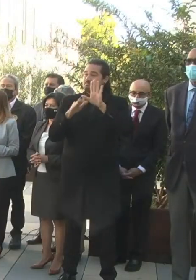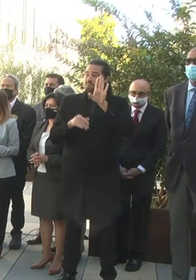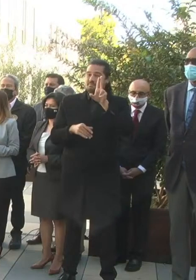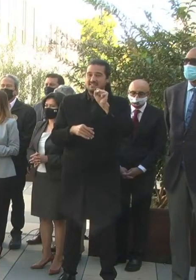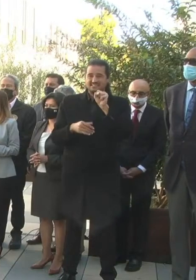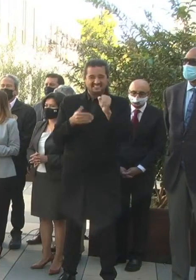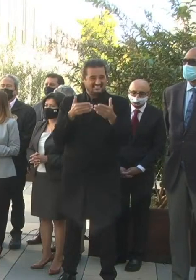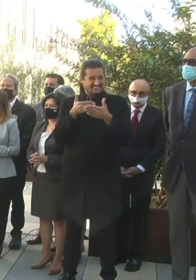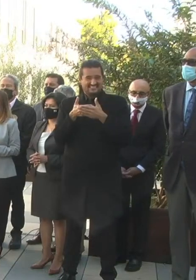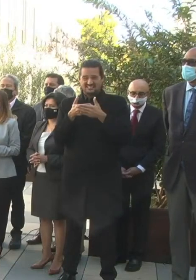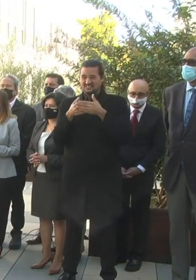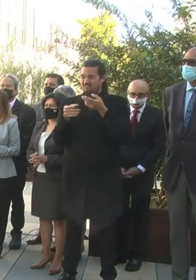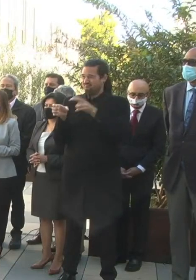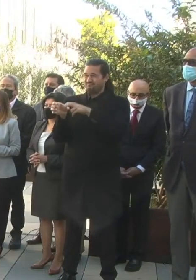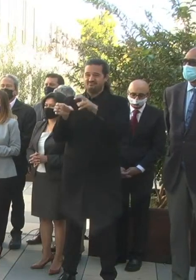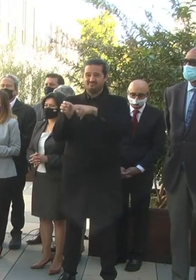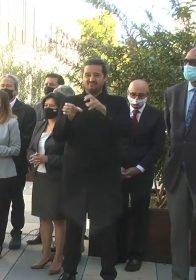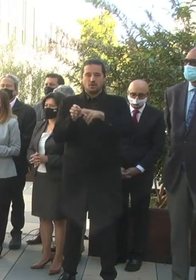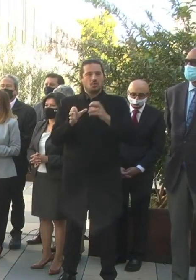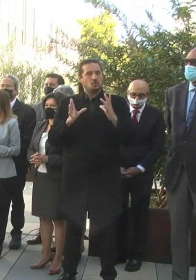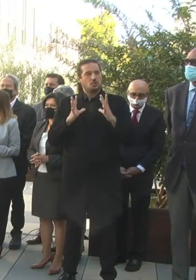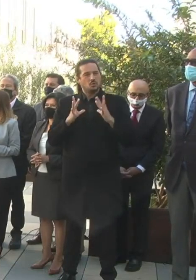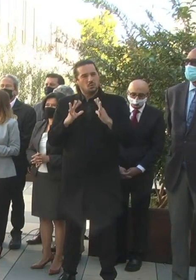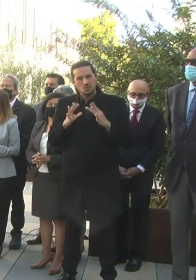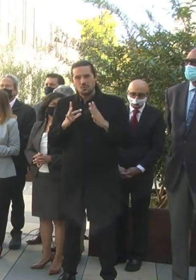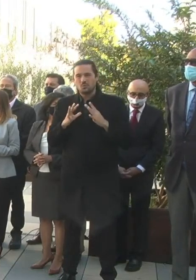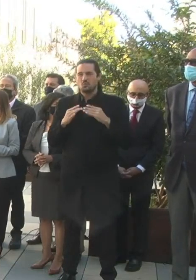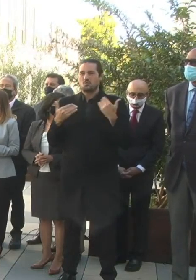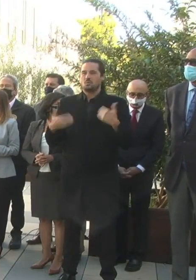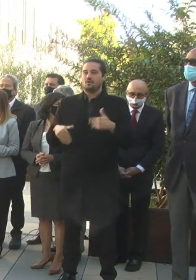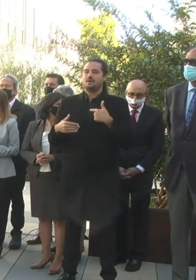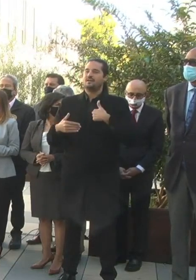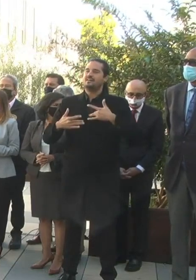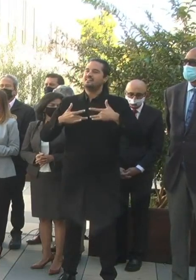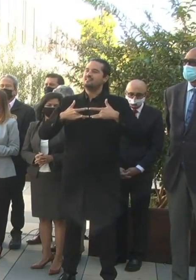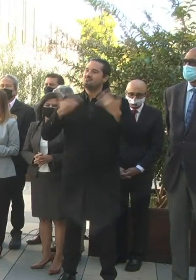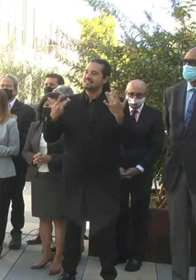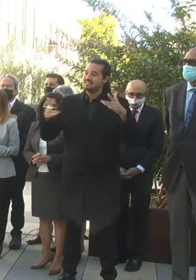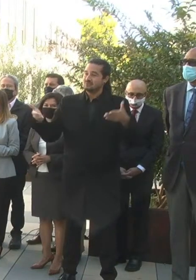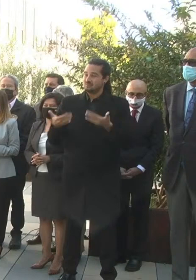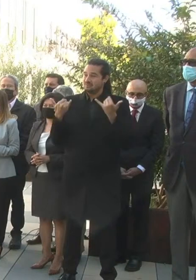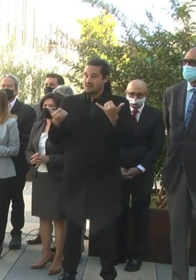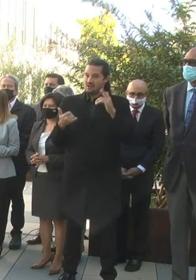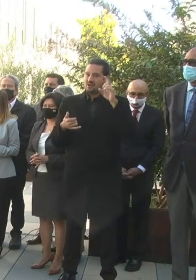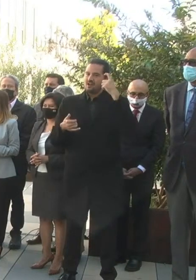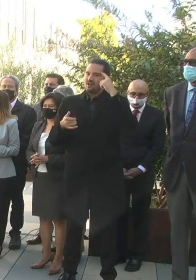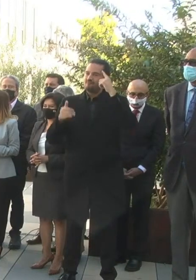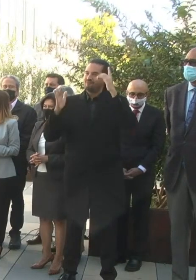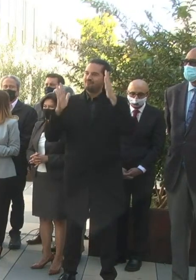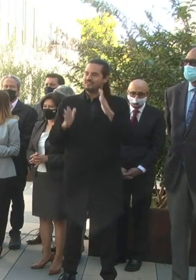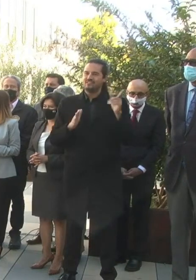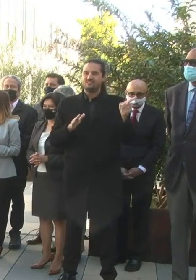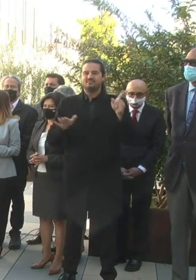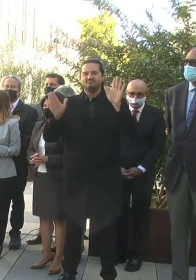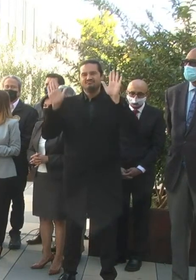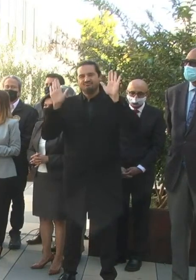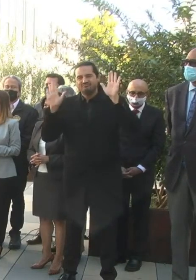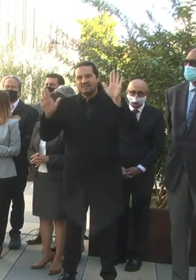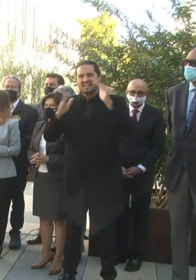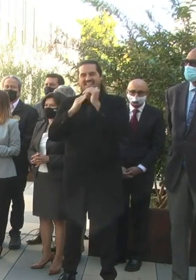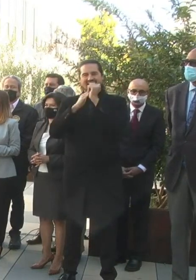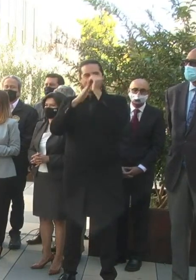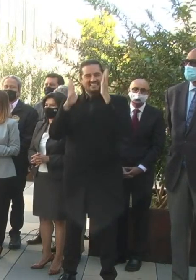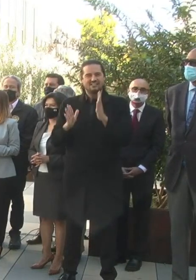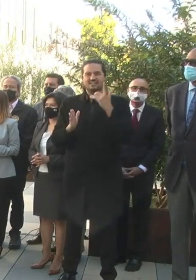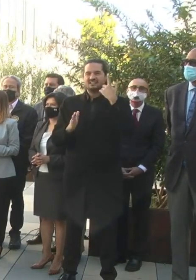the visionary for this and the real leader in our housing efforts in California, who is making our bills